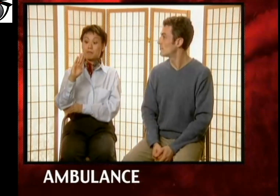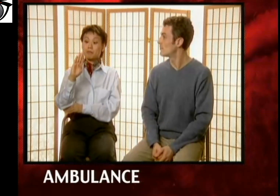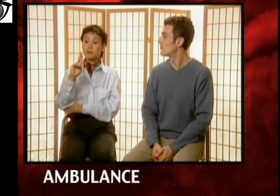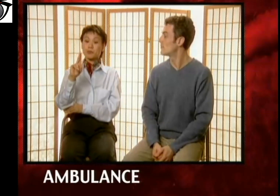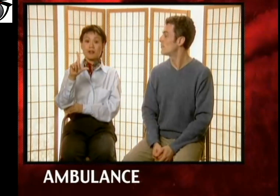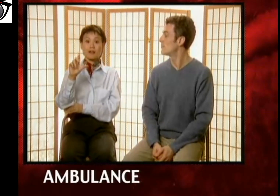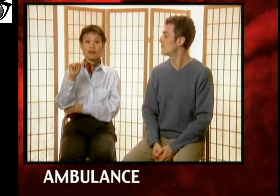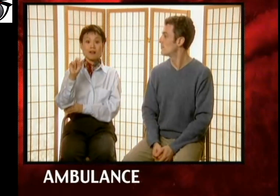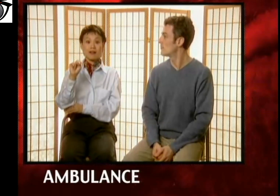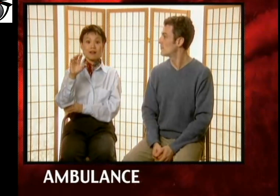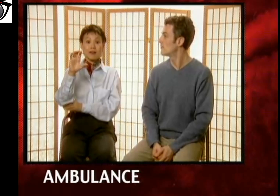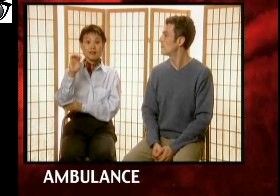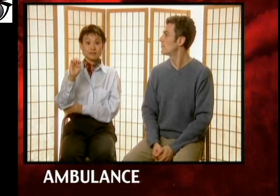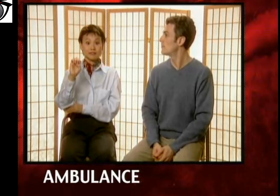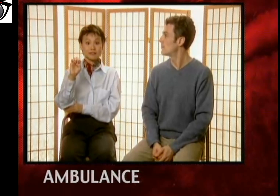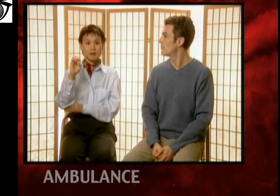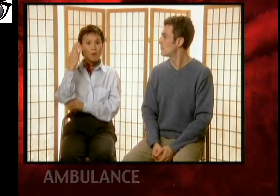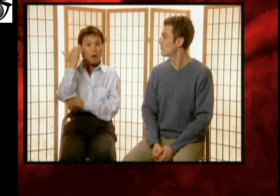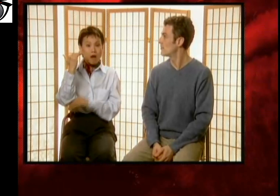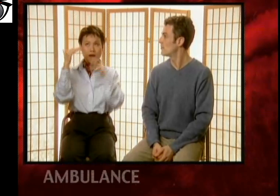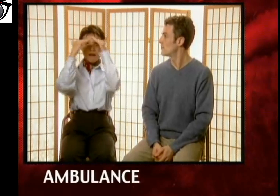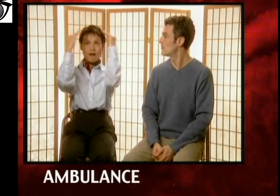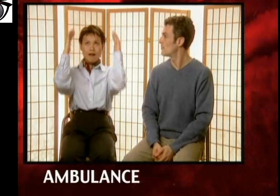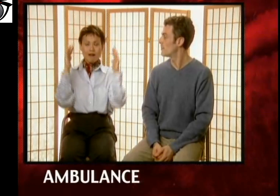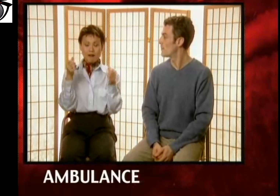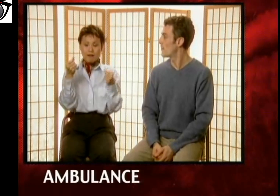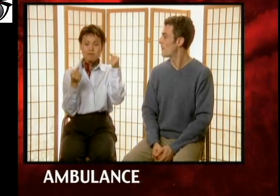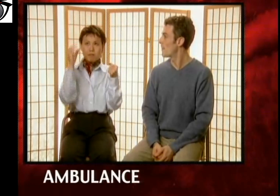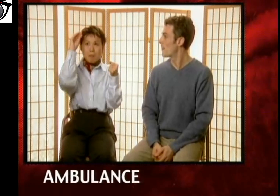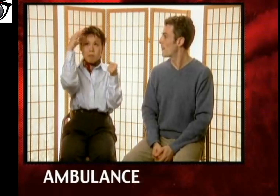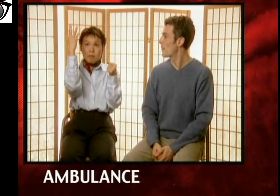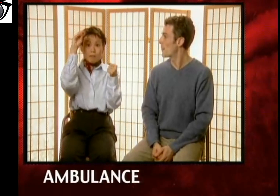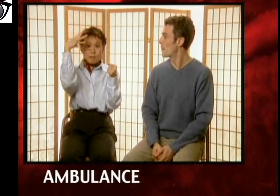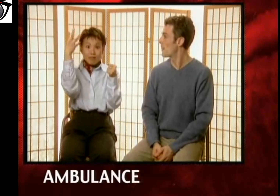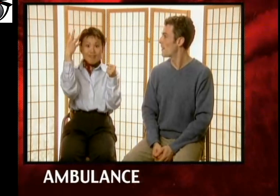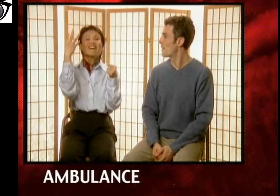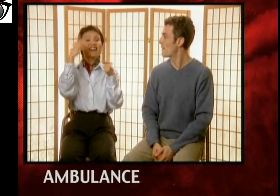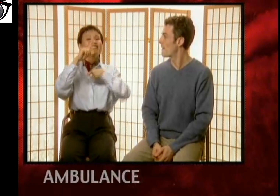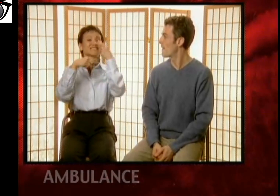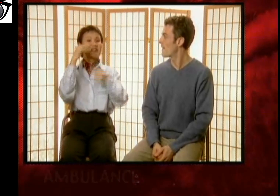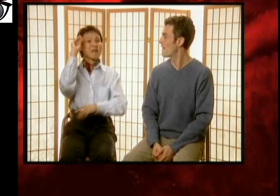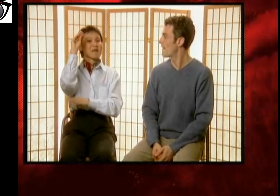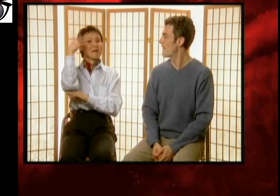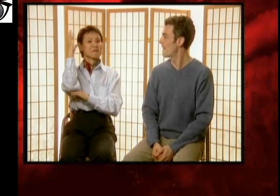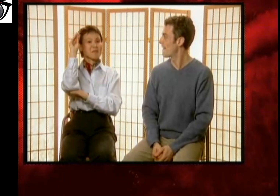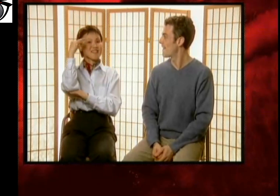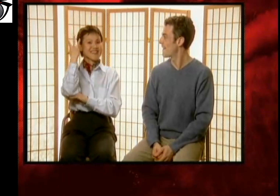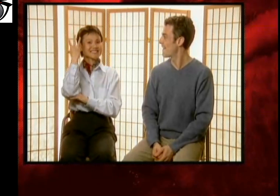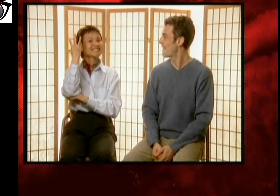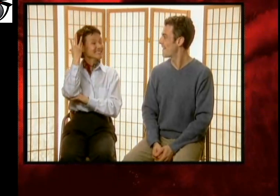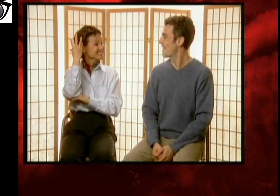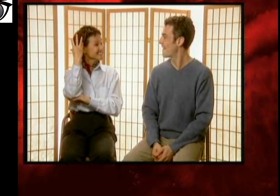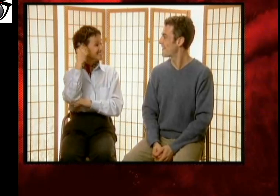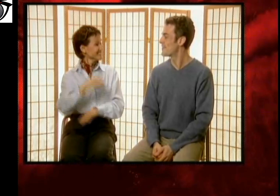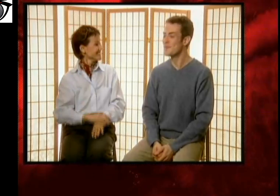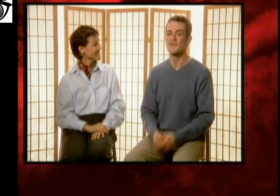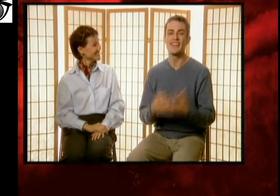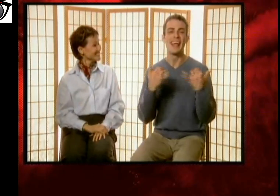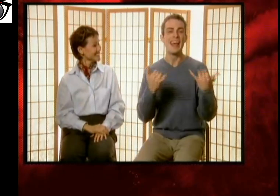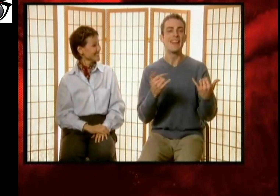And this is ambulance, with the light on top of the ambulance.